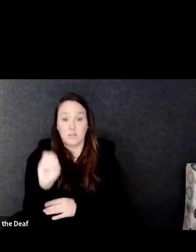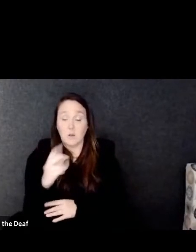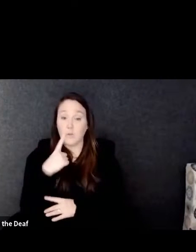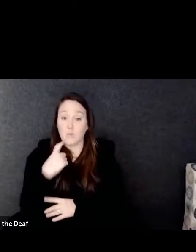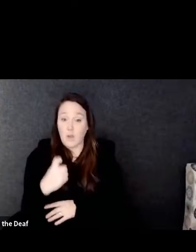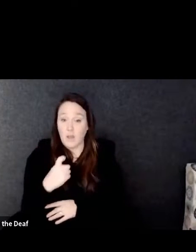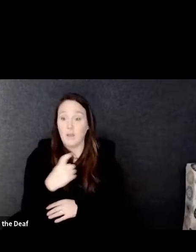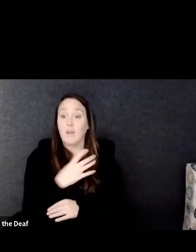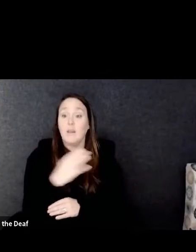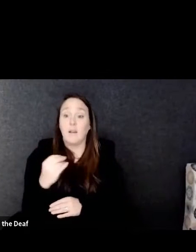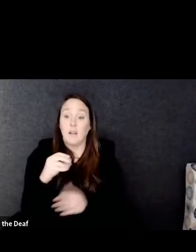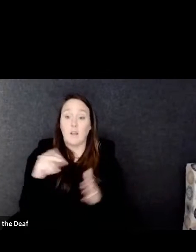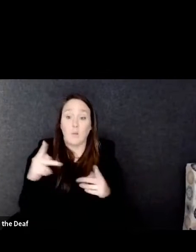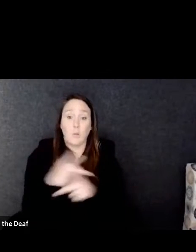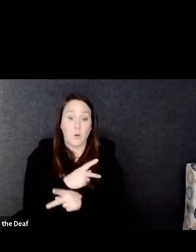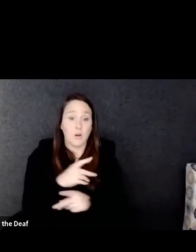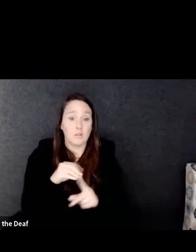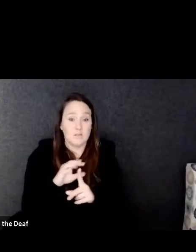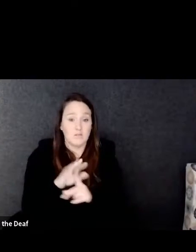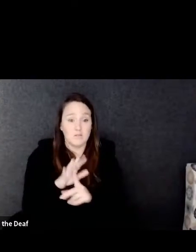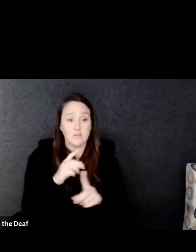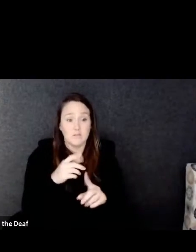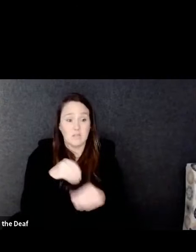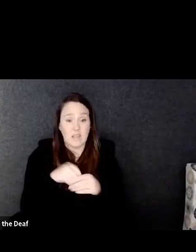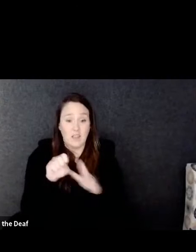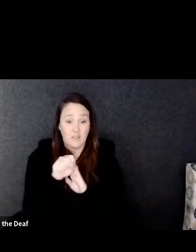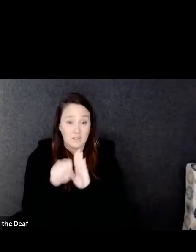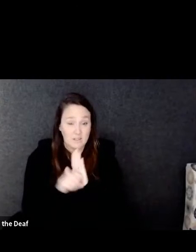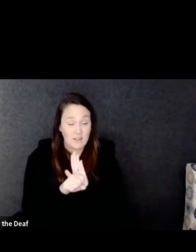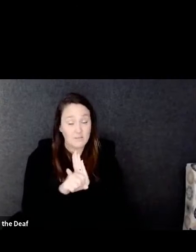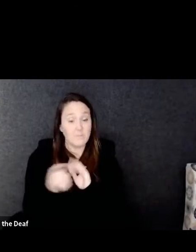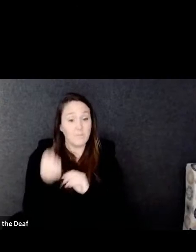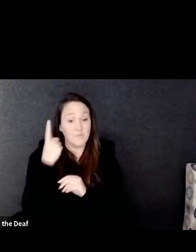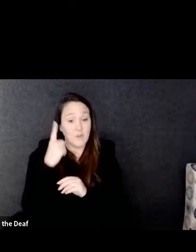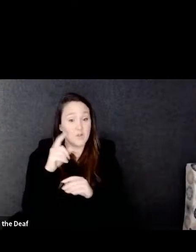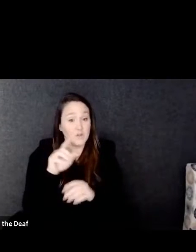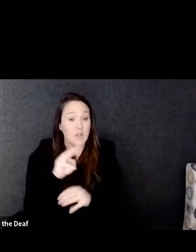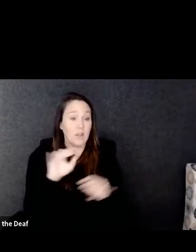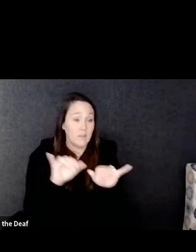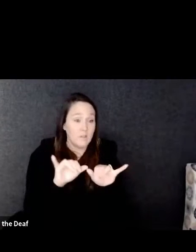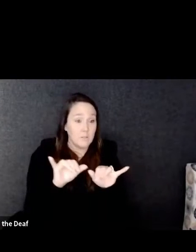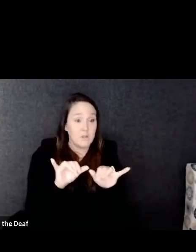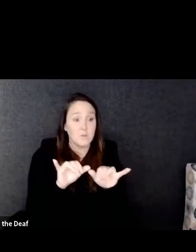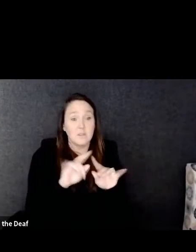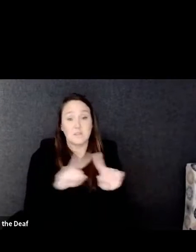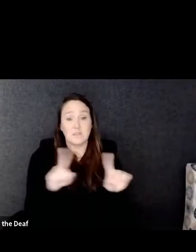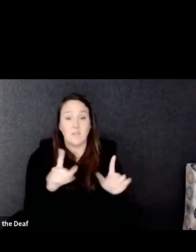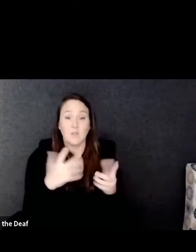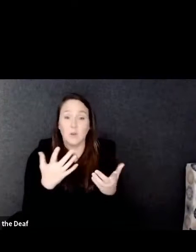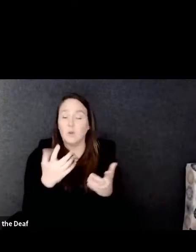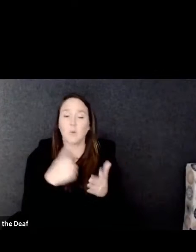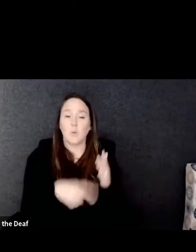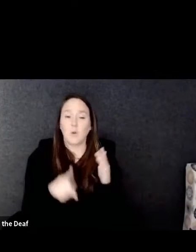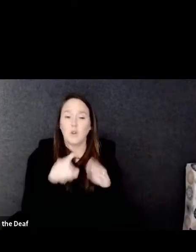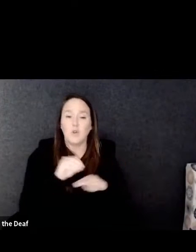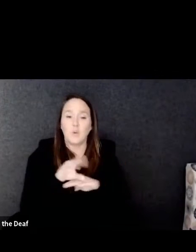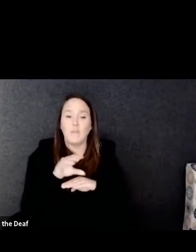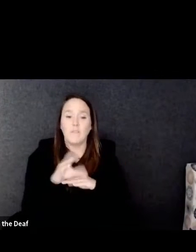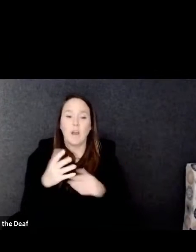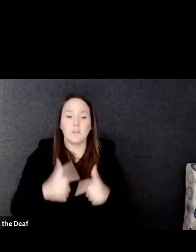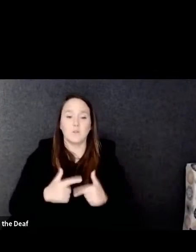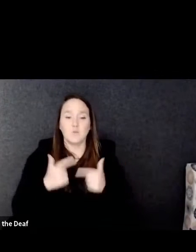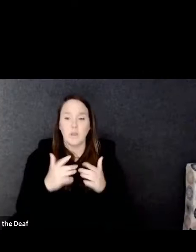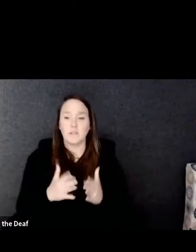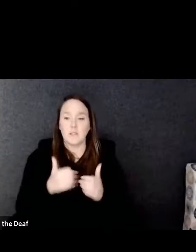by the virus in the state. Understanding that the metrics in use in each measurement are different, what would you advise residents to follow